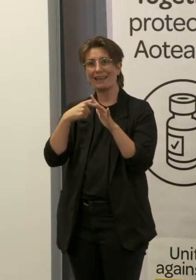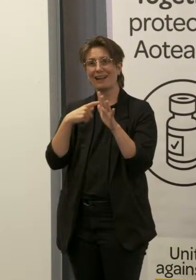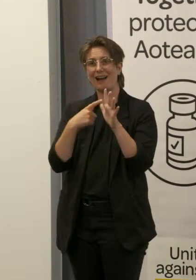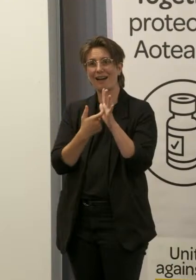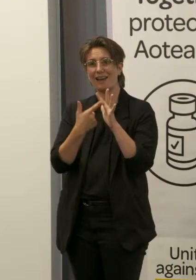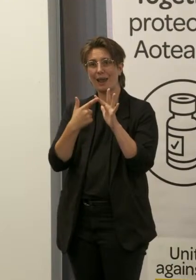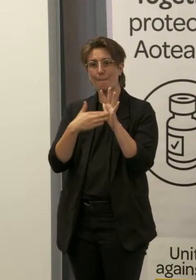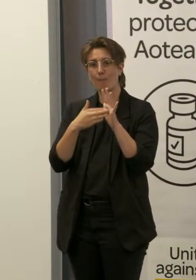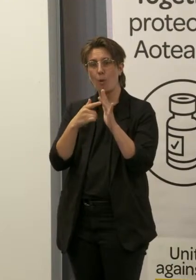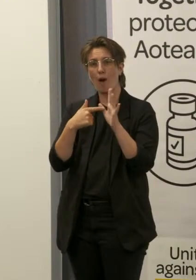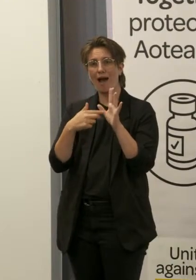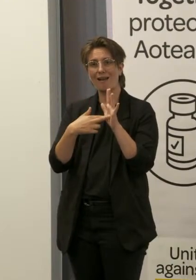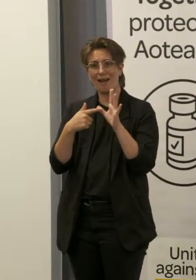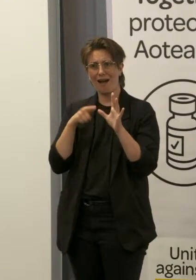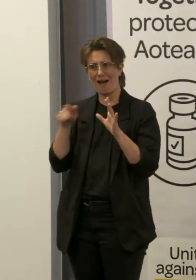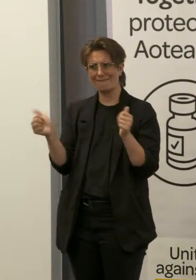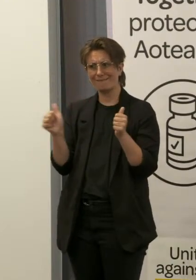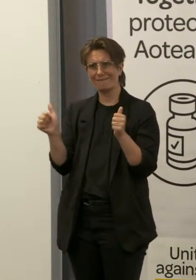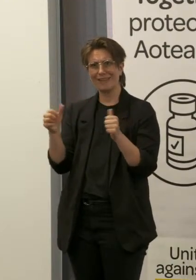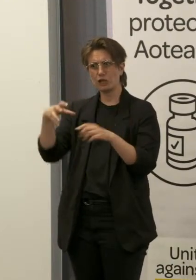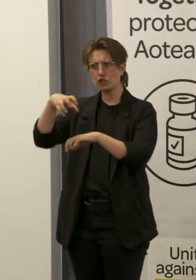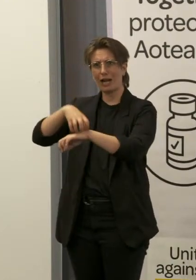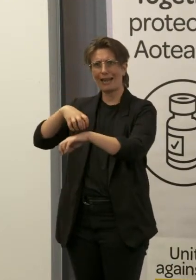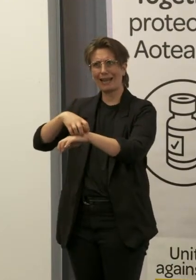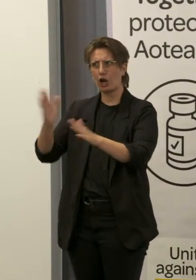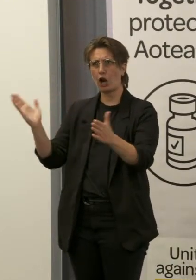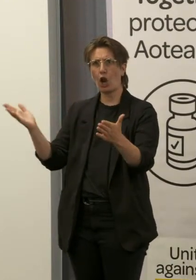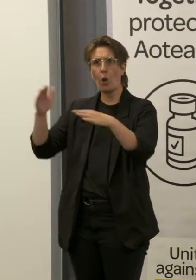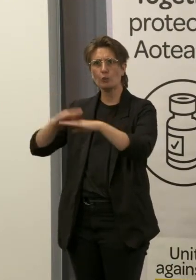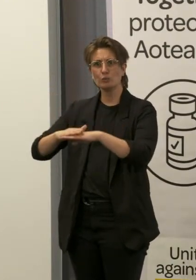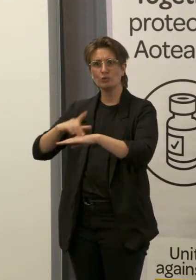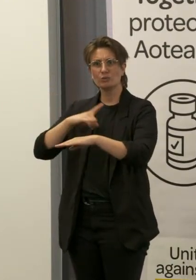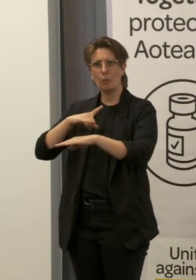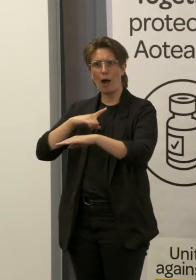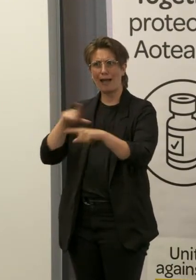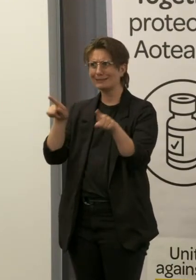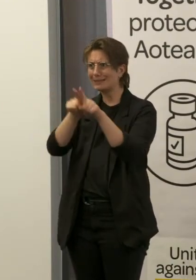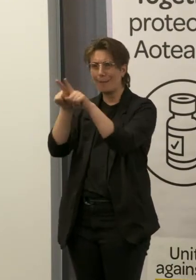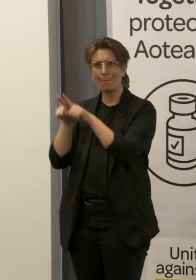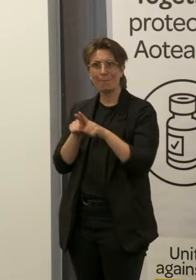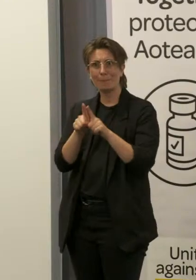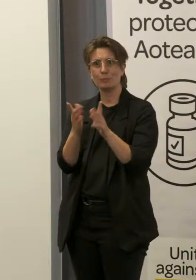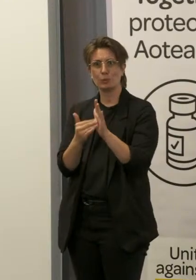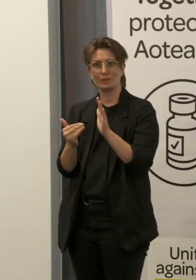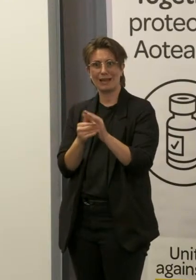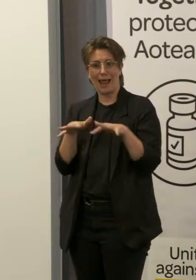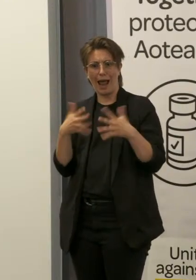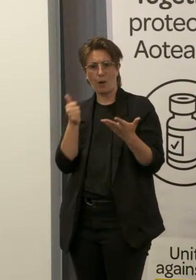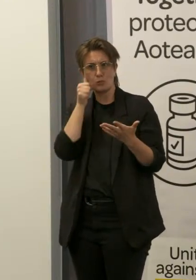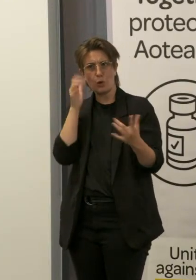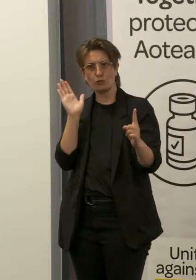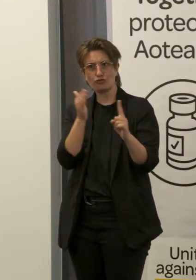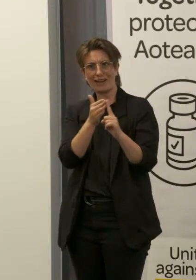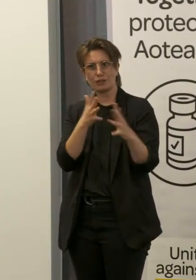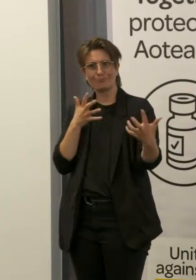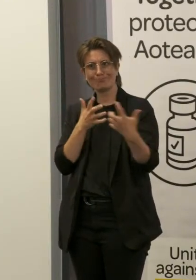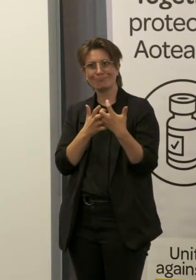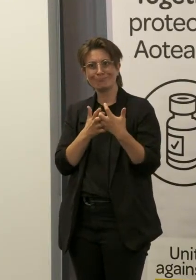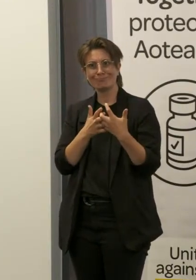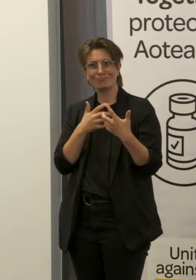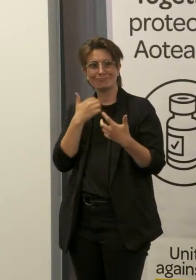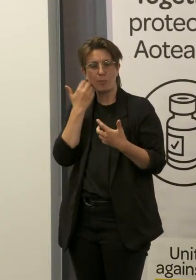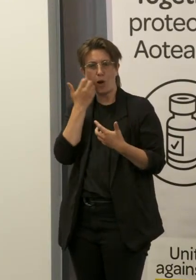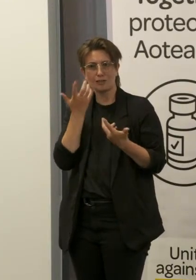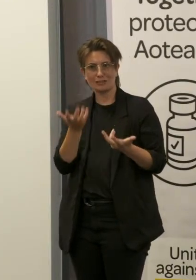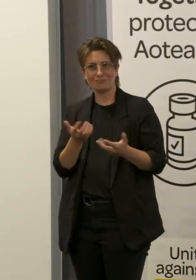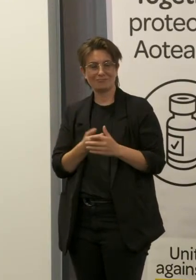you know it's going to work for us? So I'll just make a quick comment, and then Joe might want to comment as well. Interesting, I was looking this morning, and Dr. Rawiri